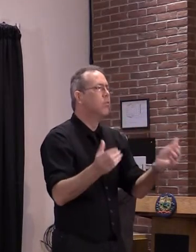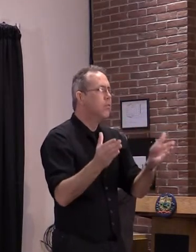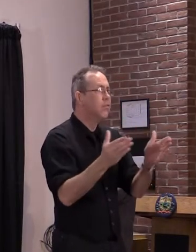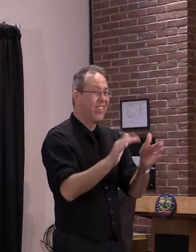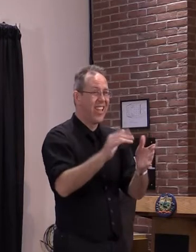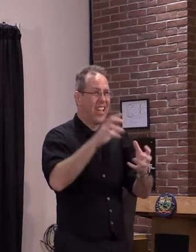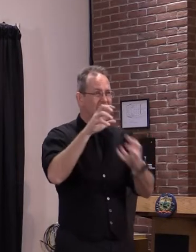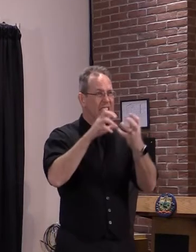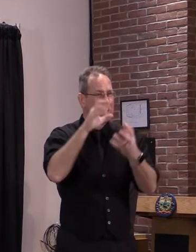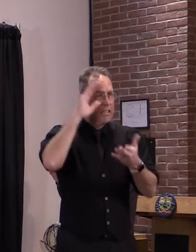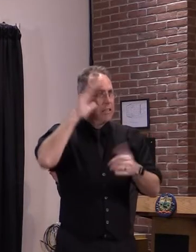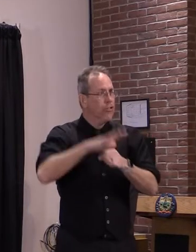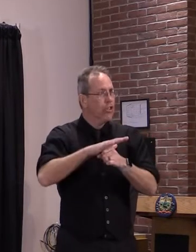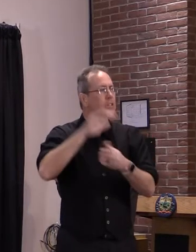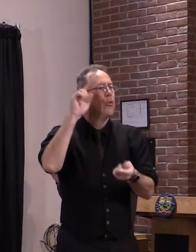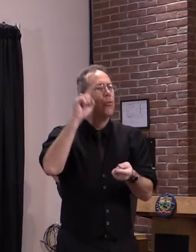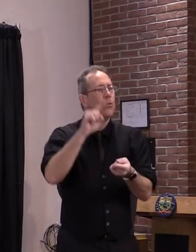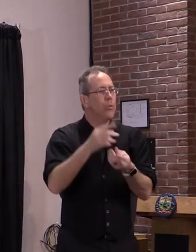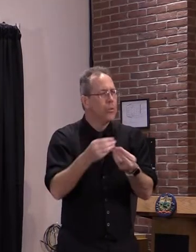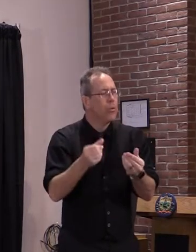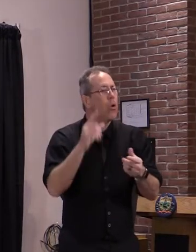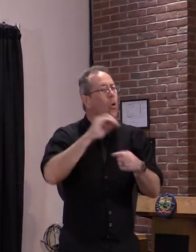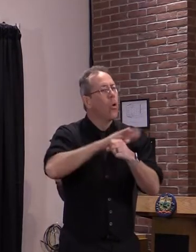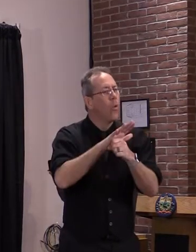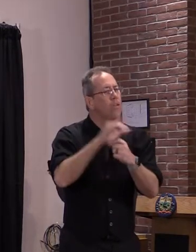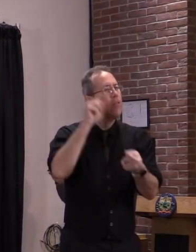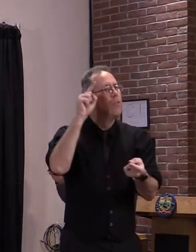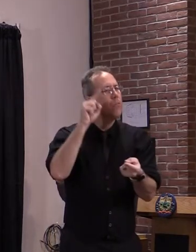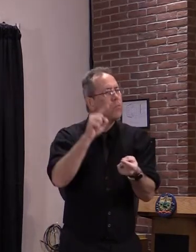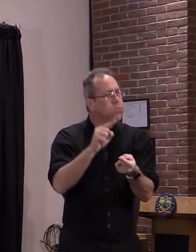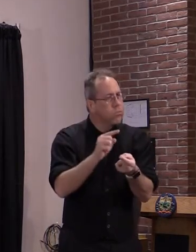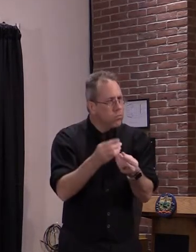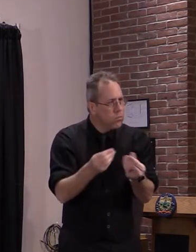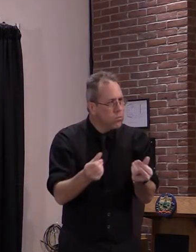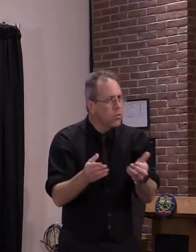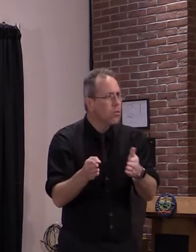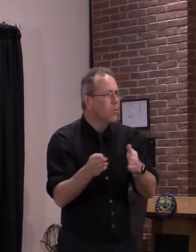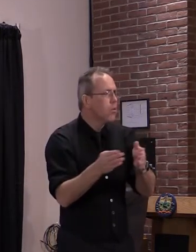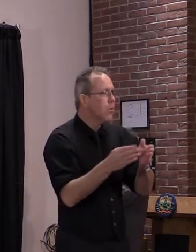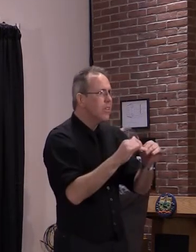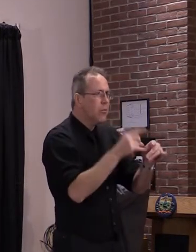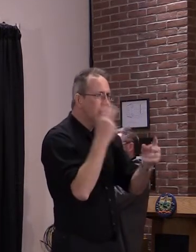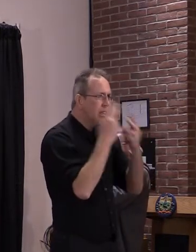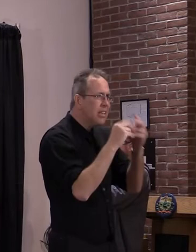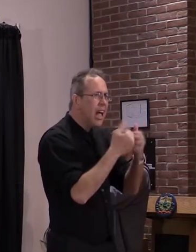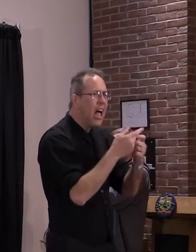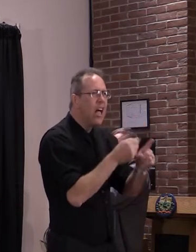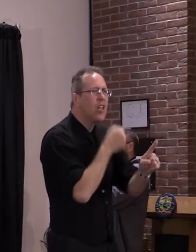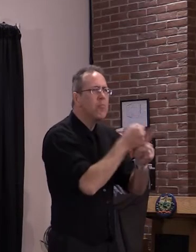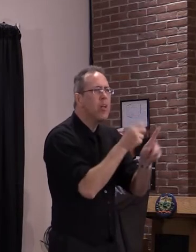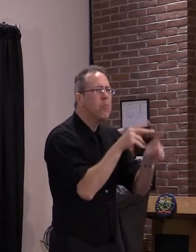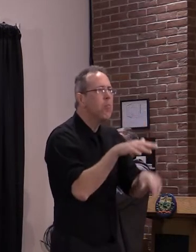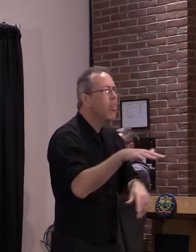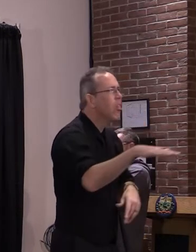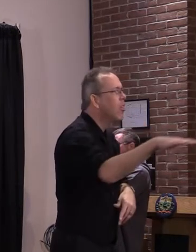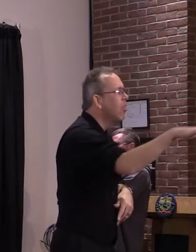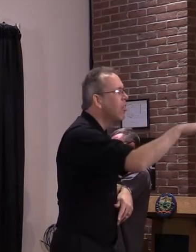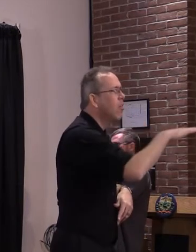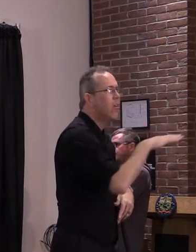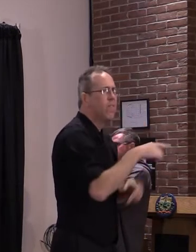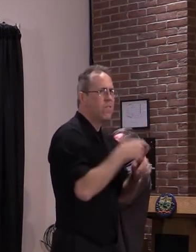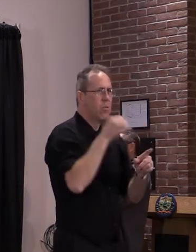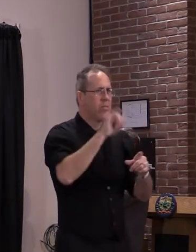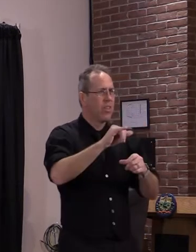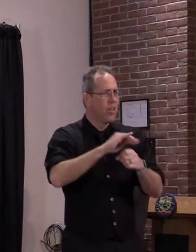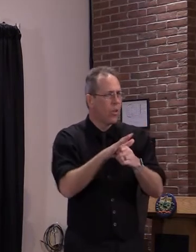and now dealing with all of the impacts that it's had on our population. And you've heard about some of the education impacts many,